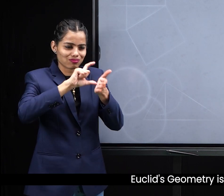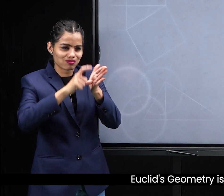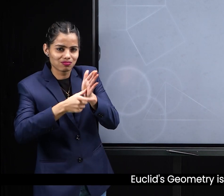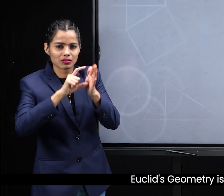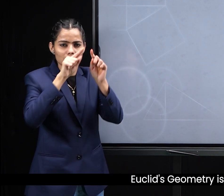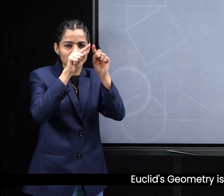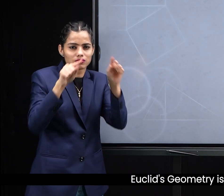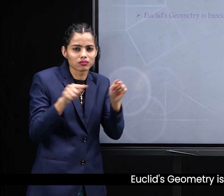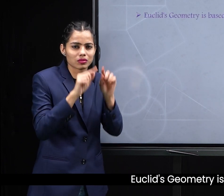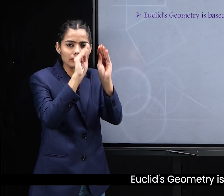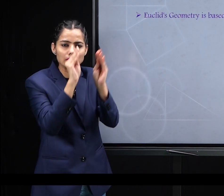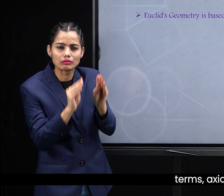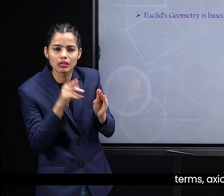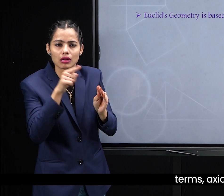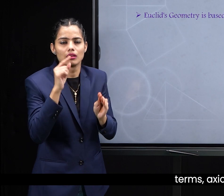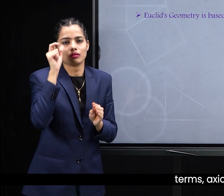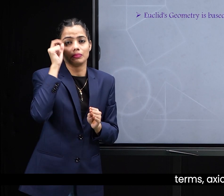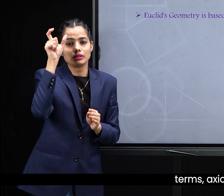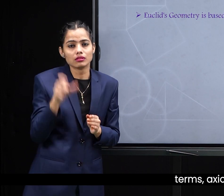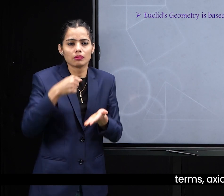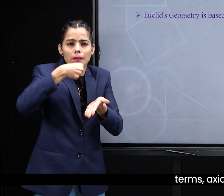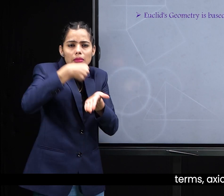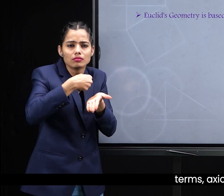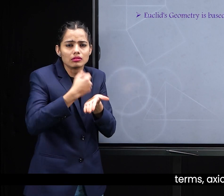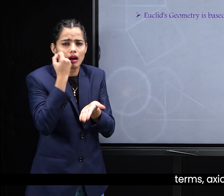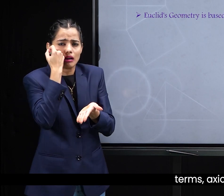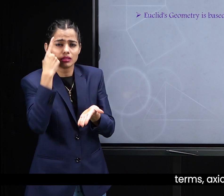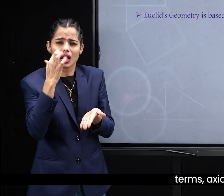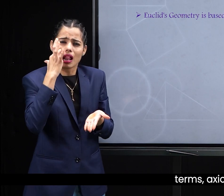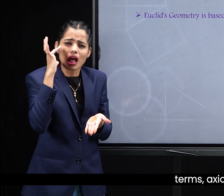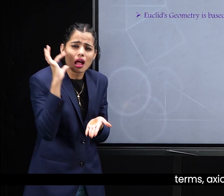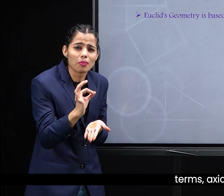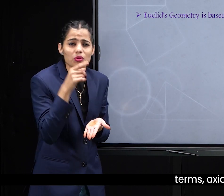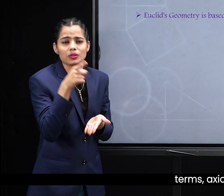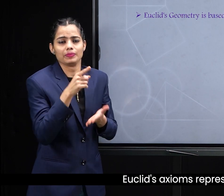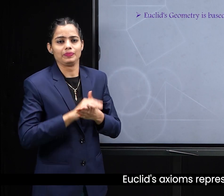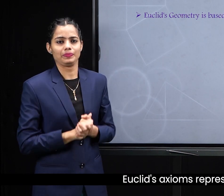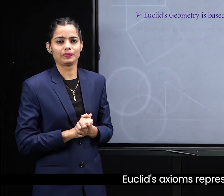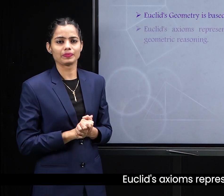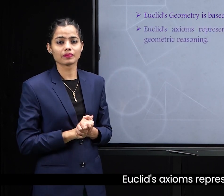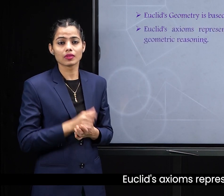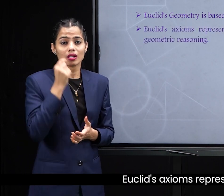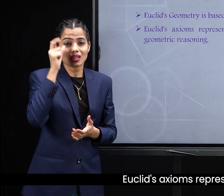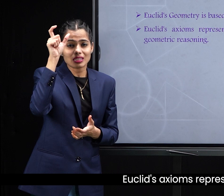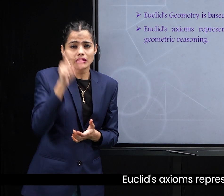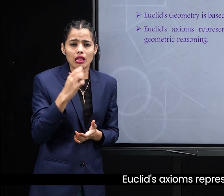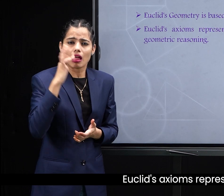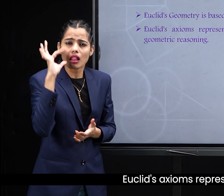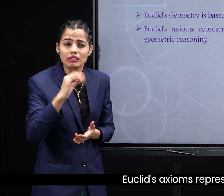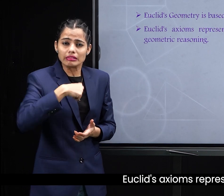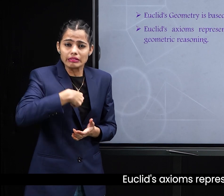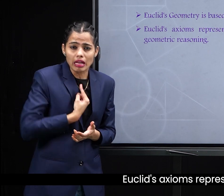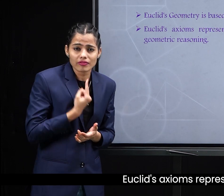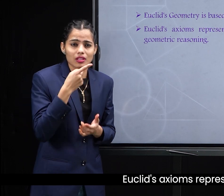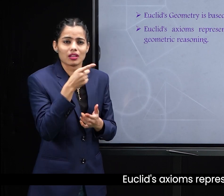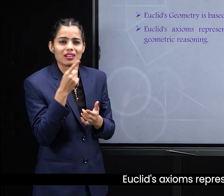geometry is based on undefined terms, axioms and postulates. Euclid's axioms